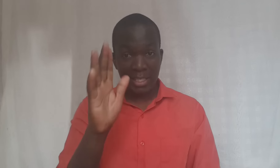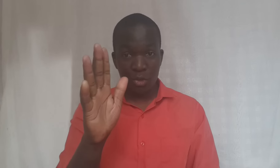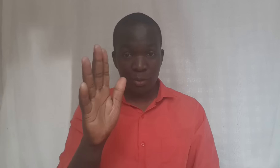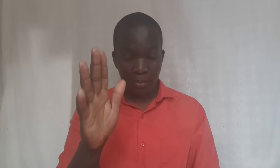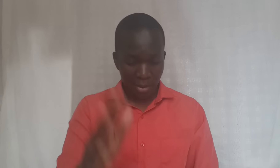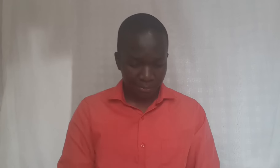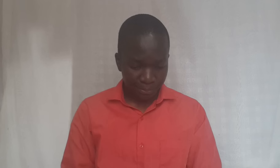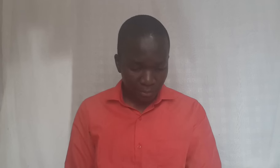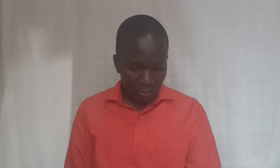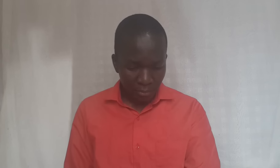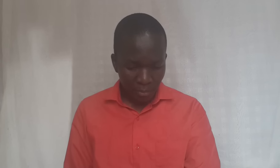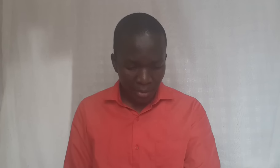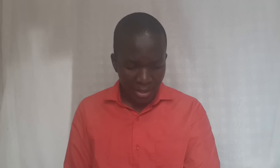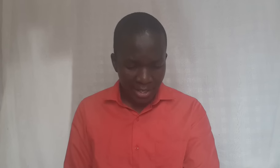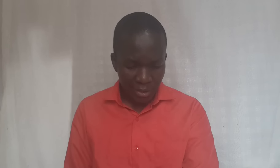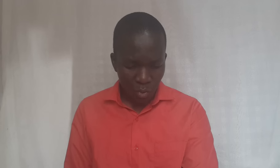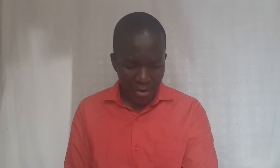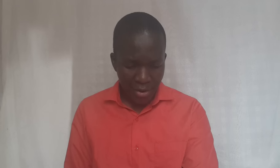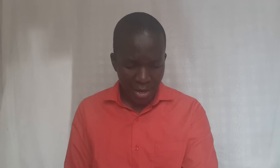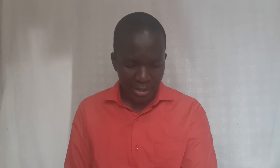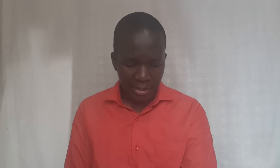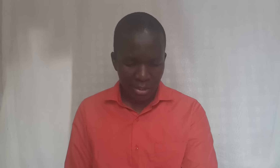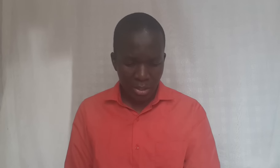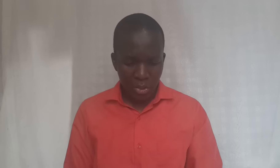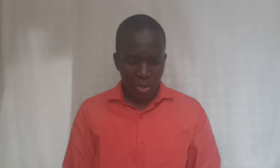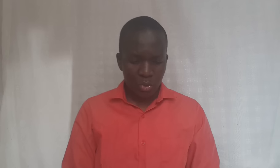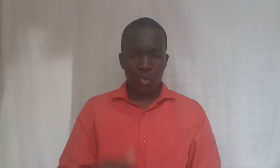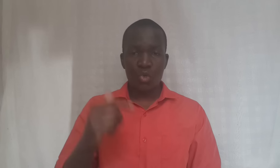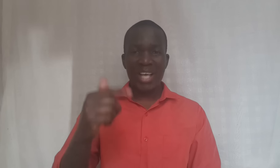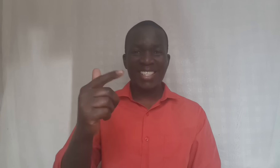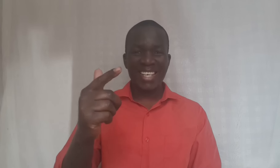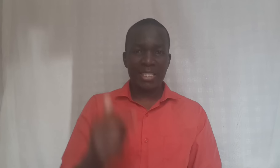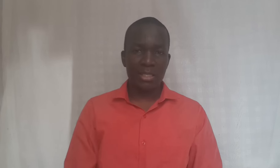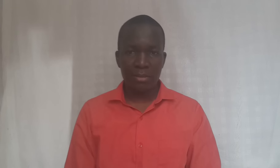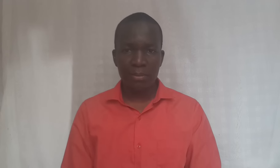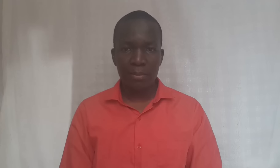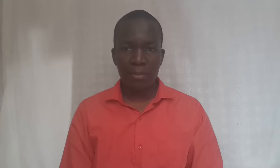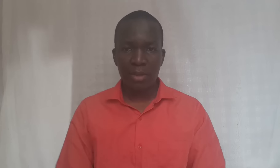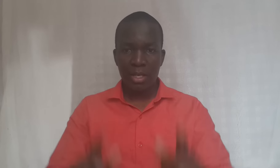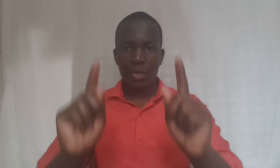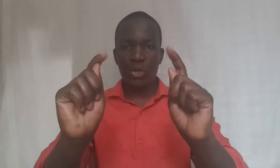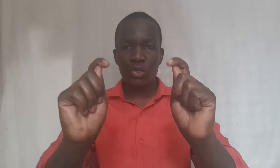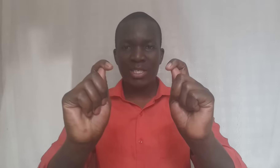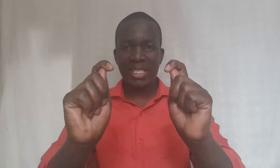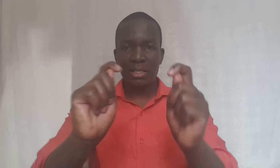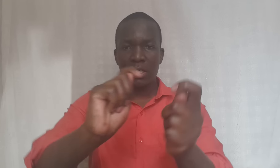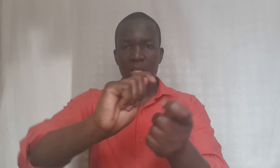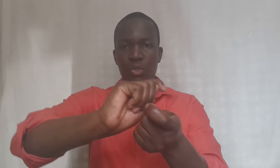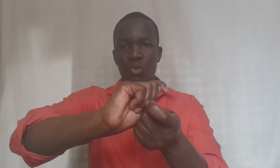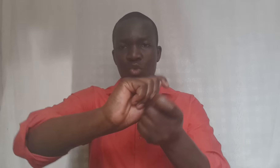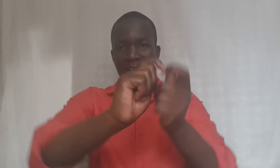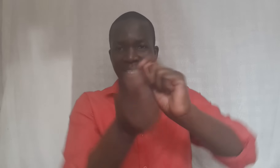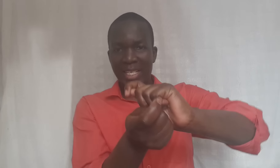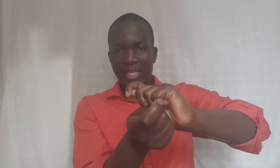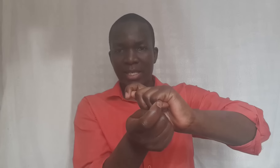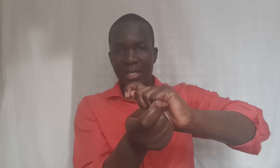a newspaper. The next word here is to translate. We use T to translate, like